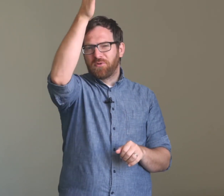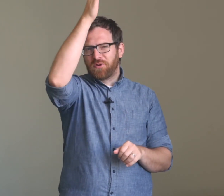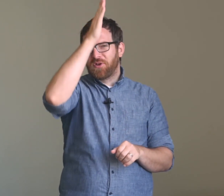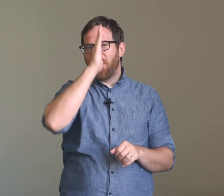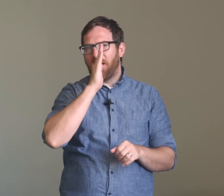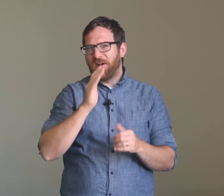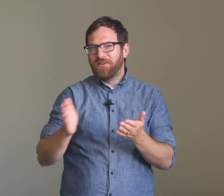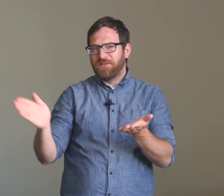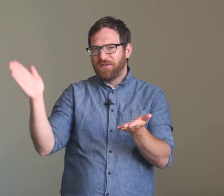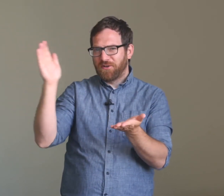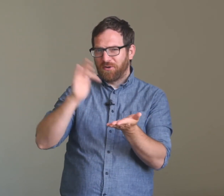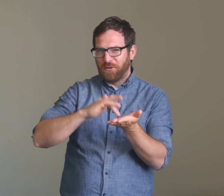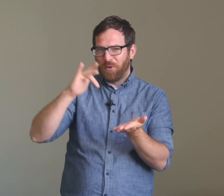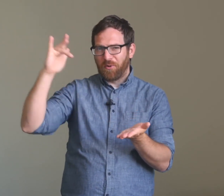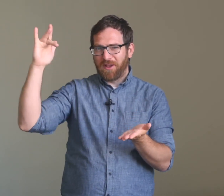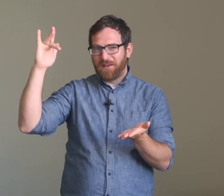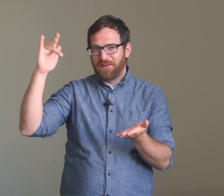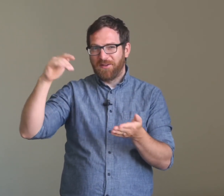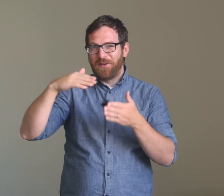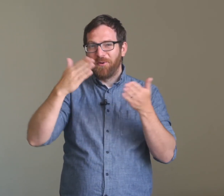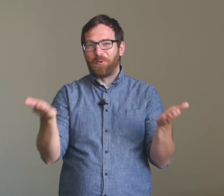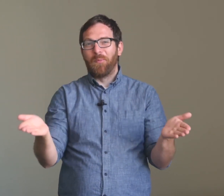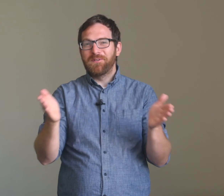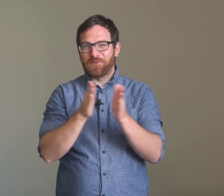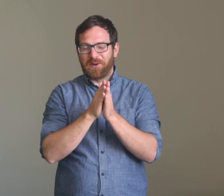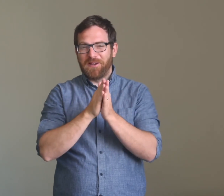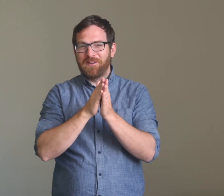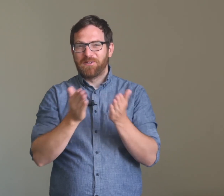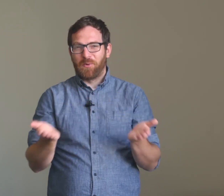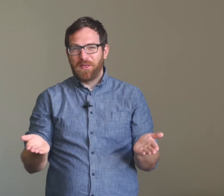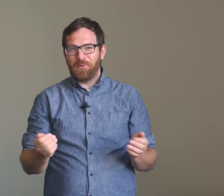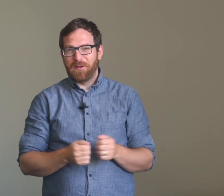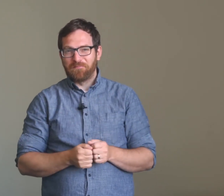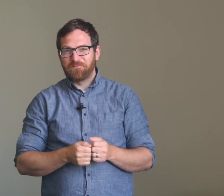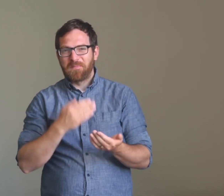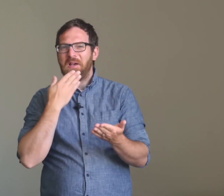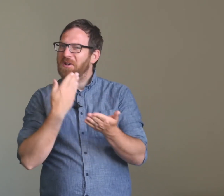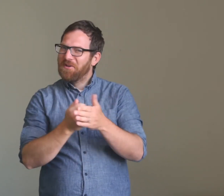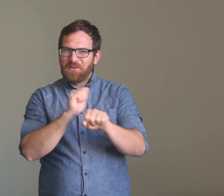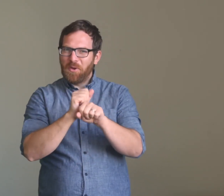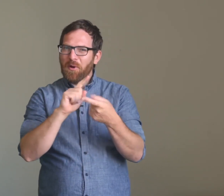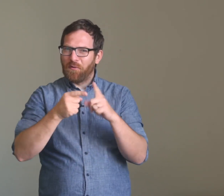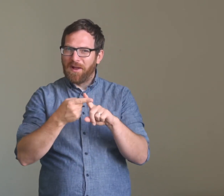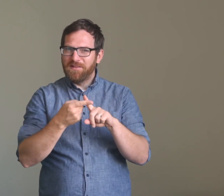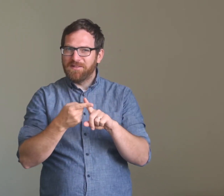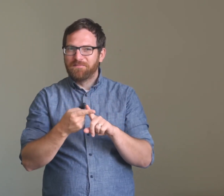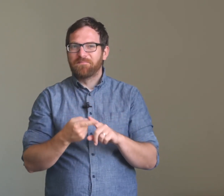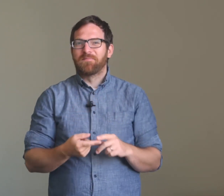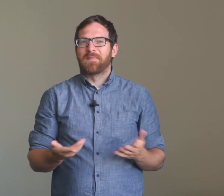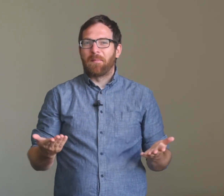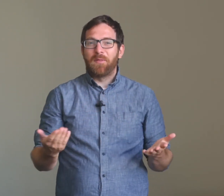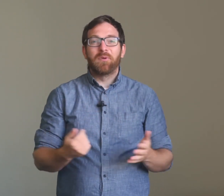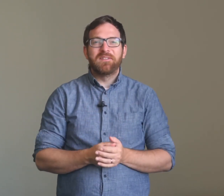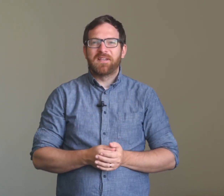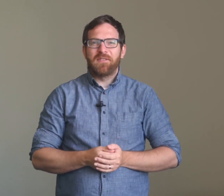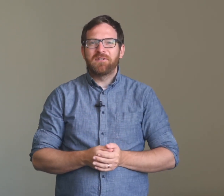God's glory. Romans 3 23. Good work friends. I'm glad that we're in this together